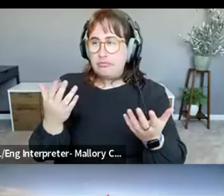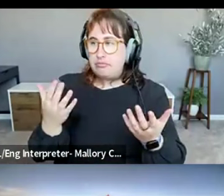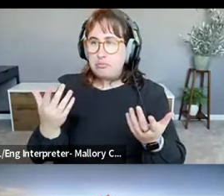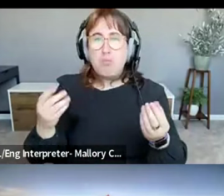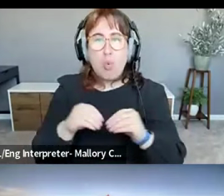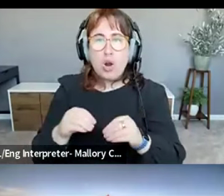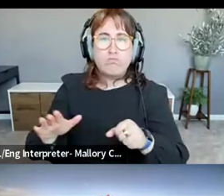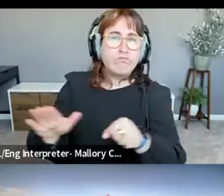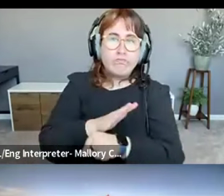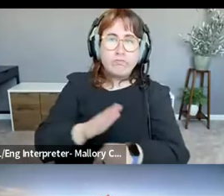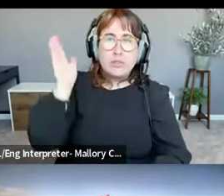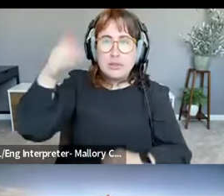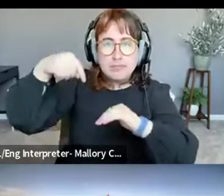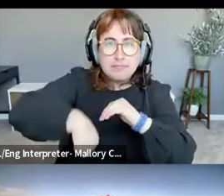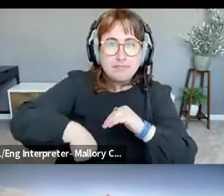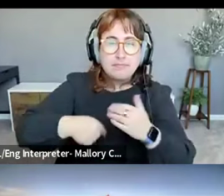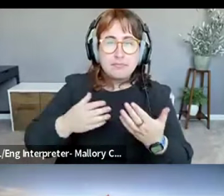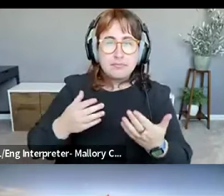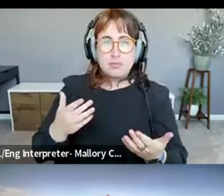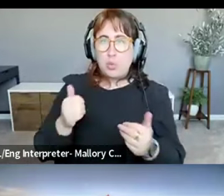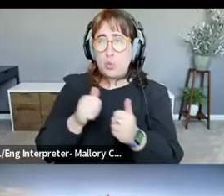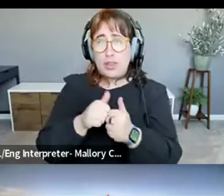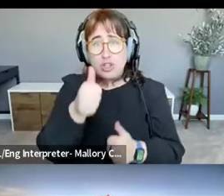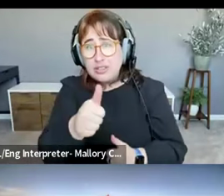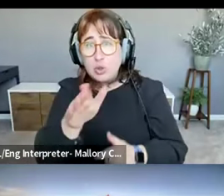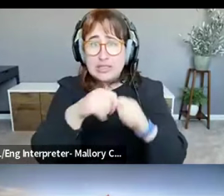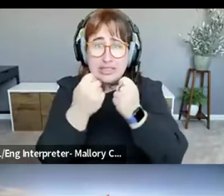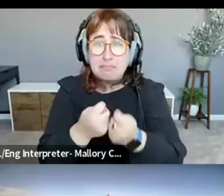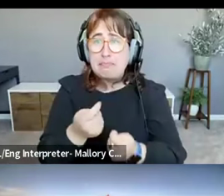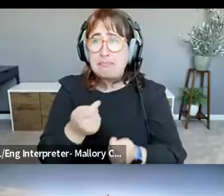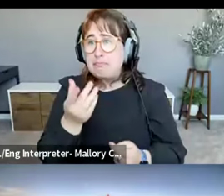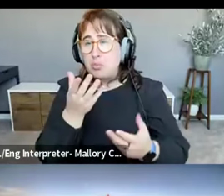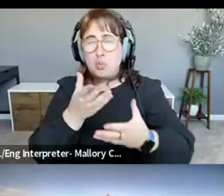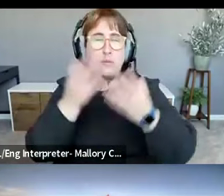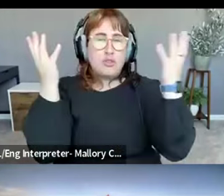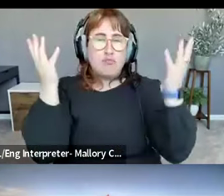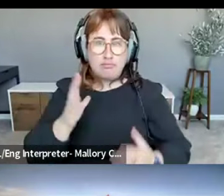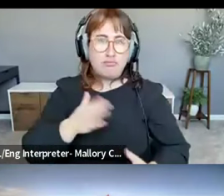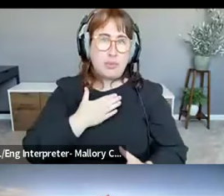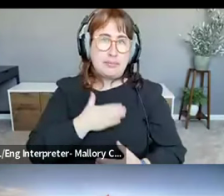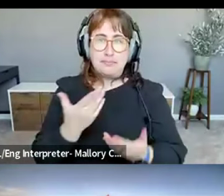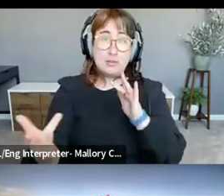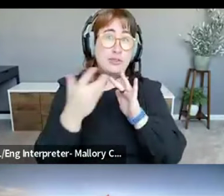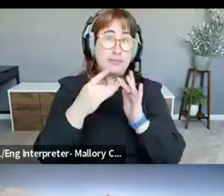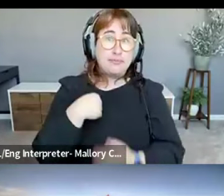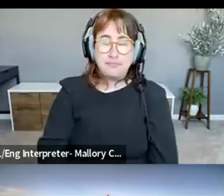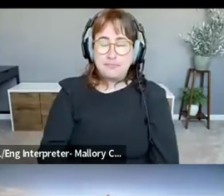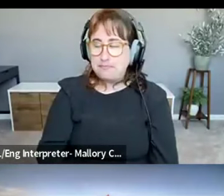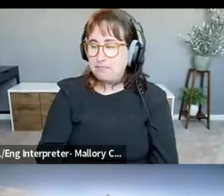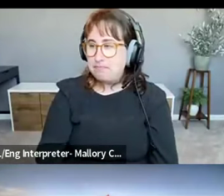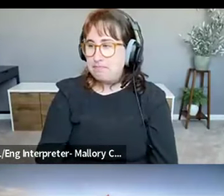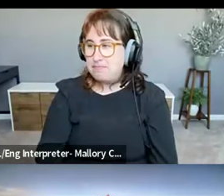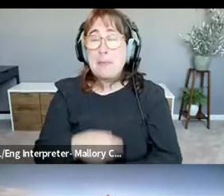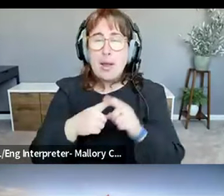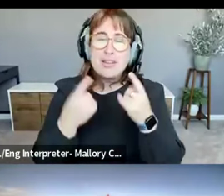fuller presentation and demo with either yourself or your team members or whoever may be interested. But for the sake